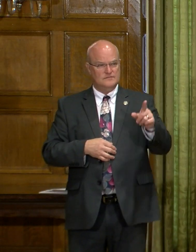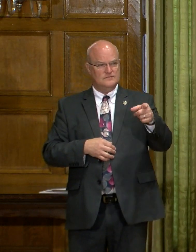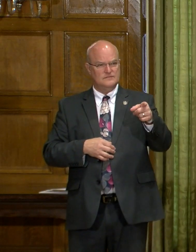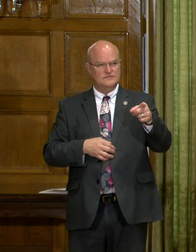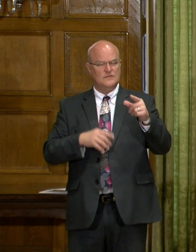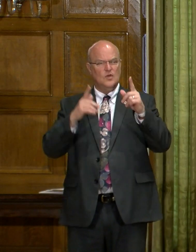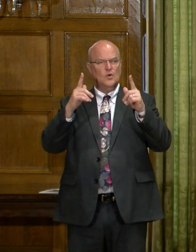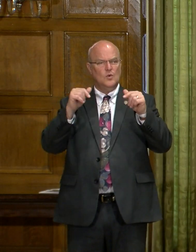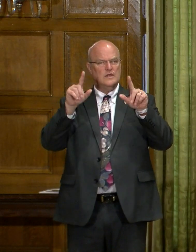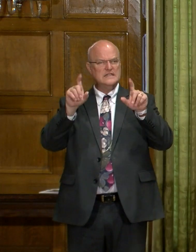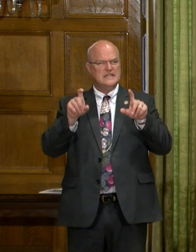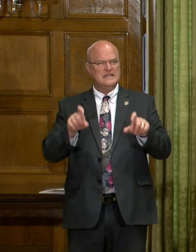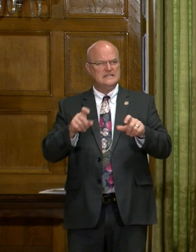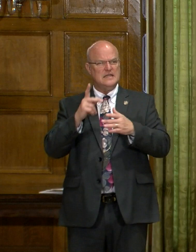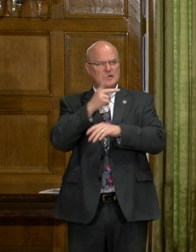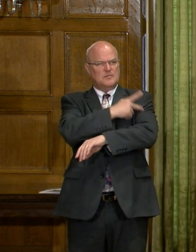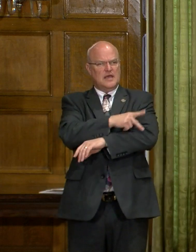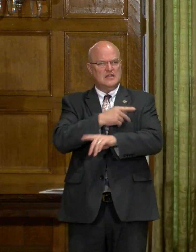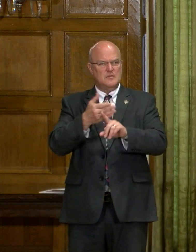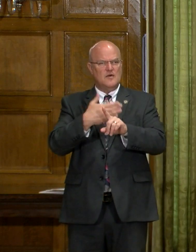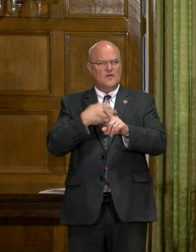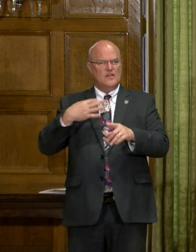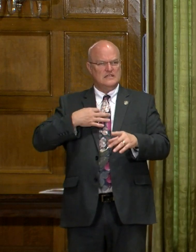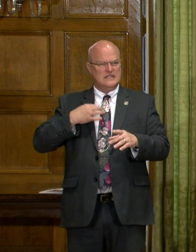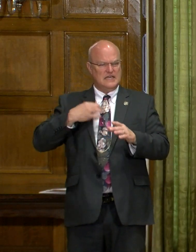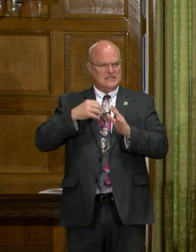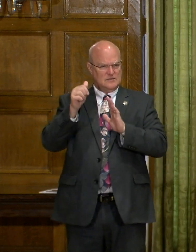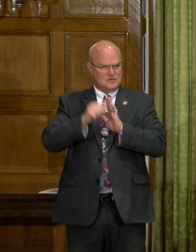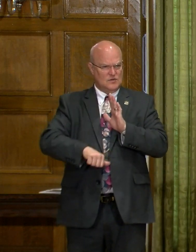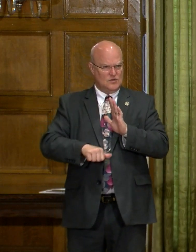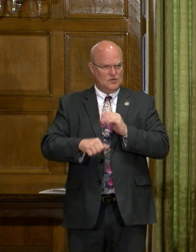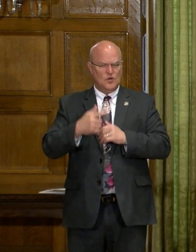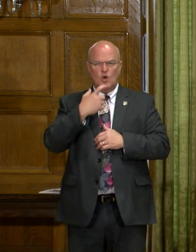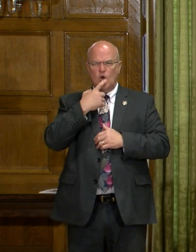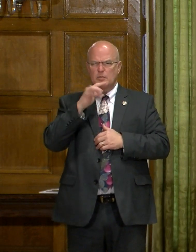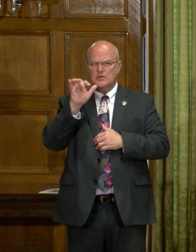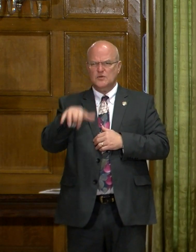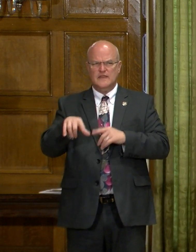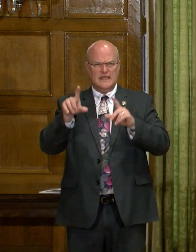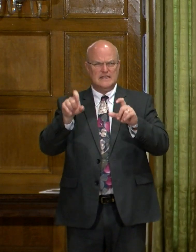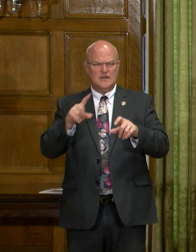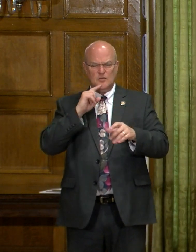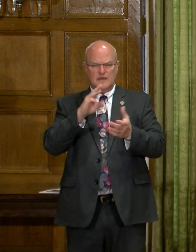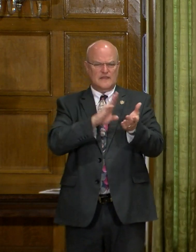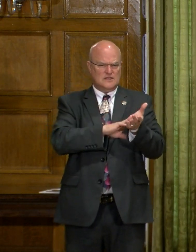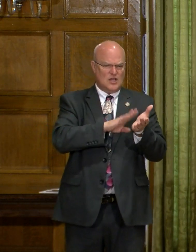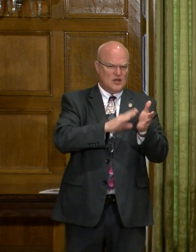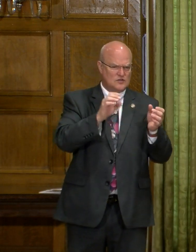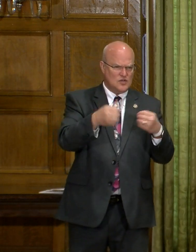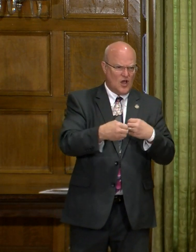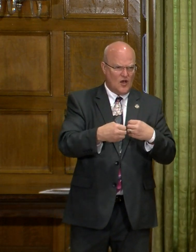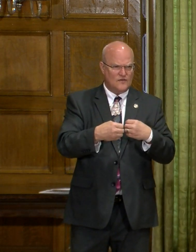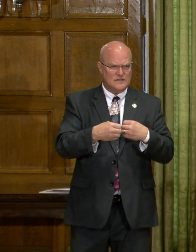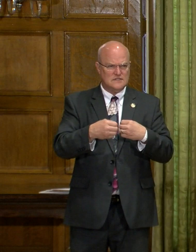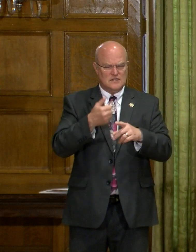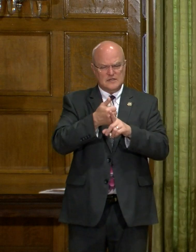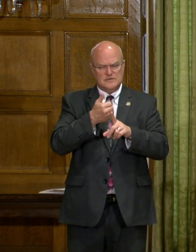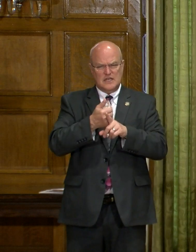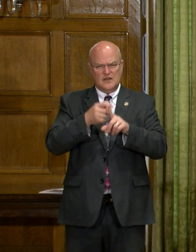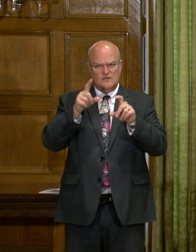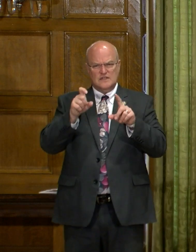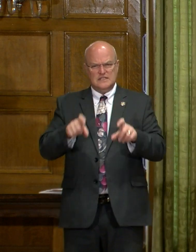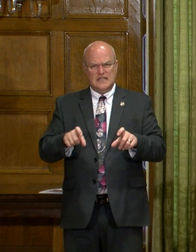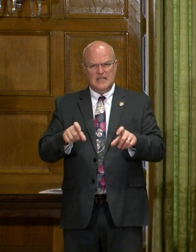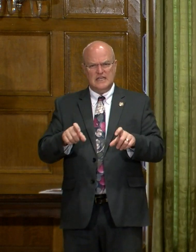Yes? When testing patients before those elective procedures, who will be doing that testing? Will it be the doctor's offices themselves, and will